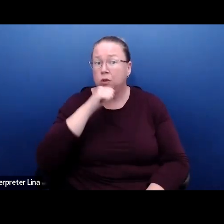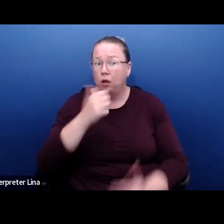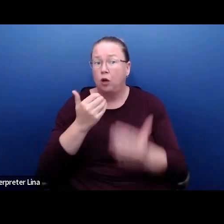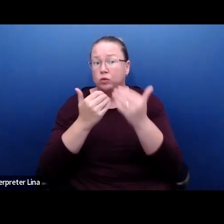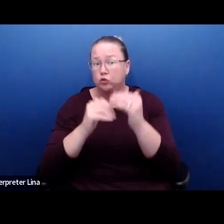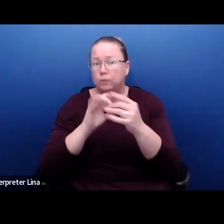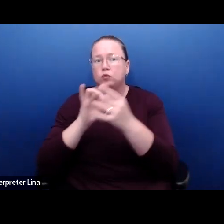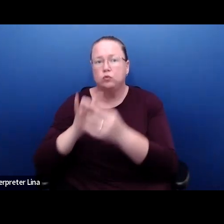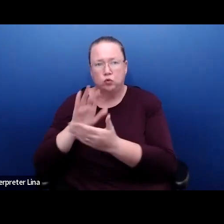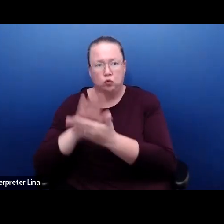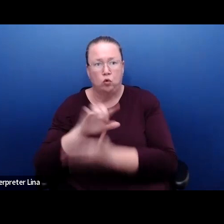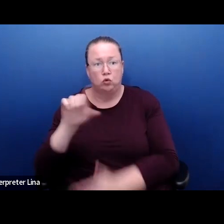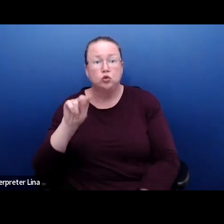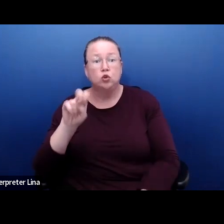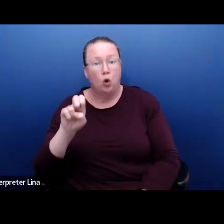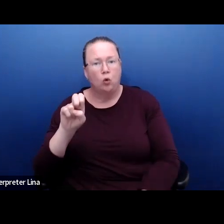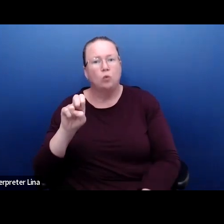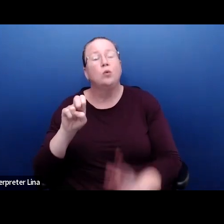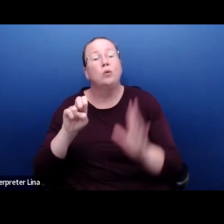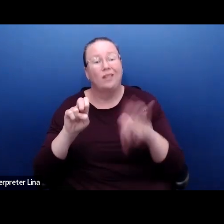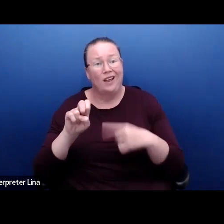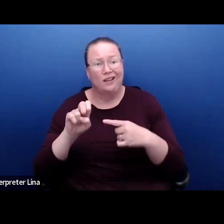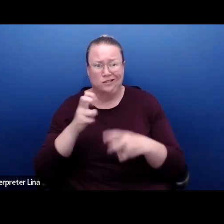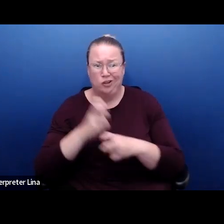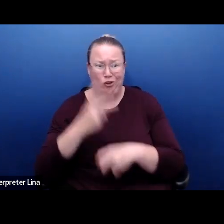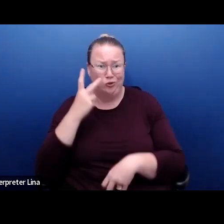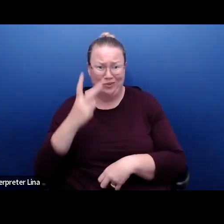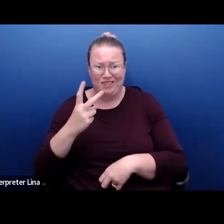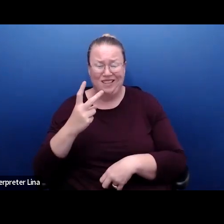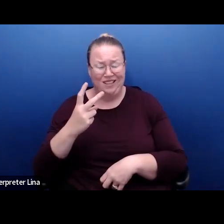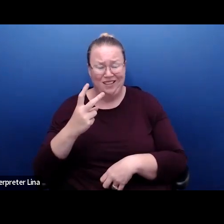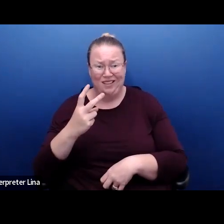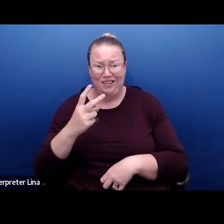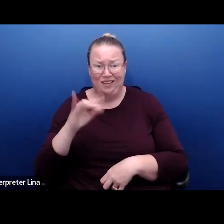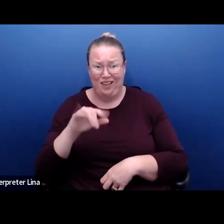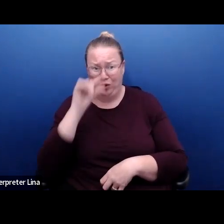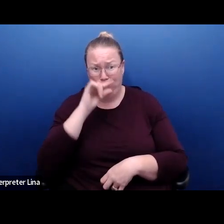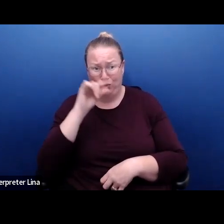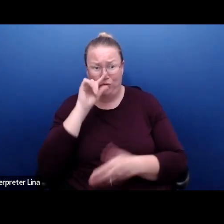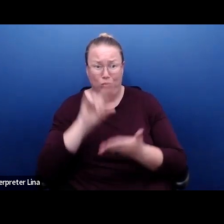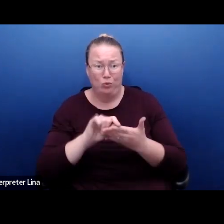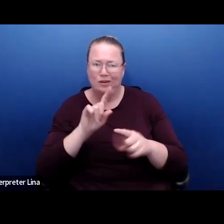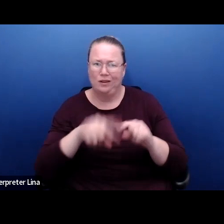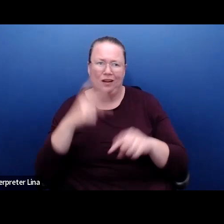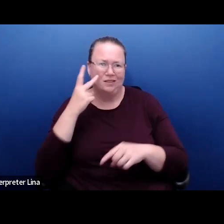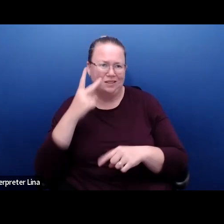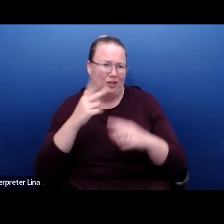restrictions related to the school zone. And that's something that's hard to see from the Google printout.